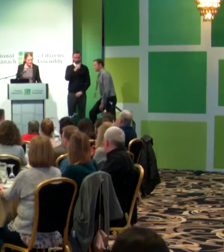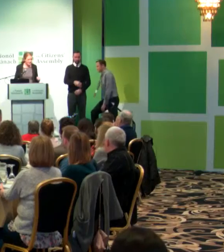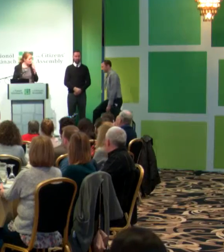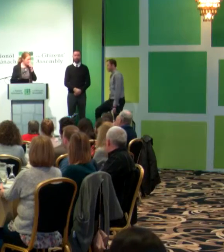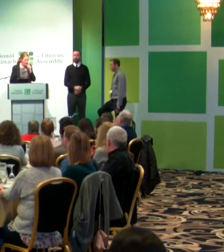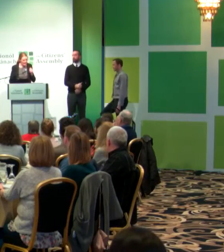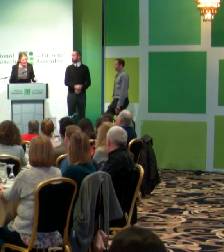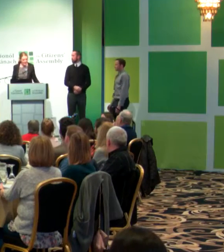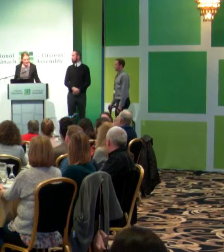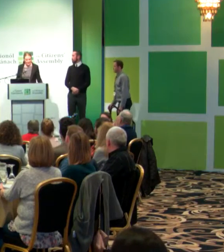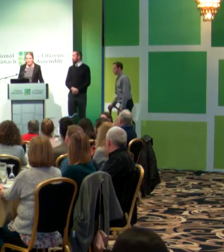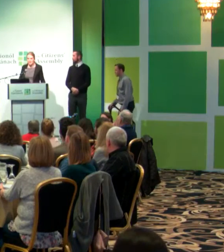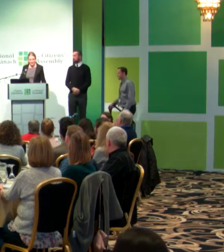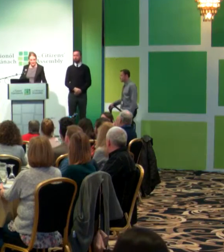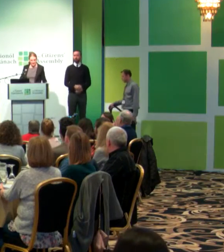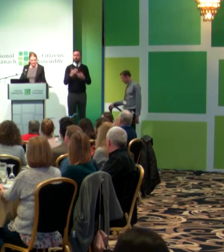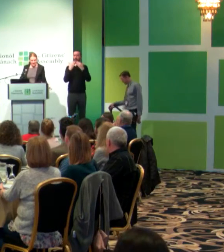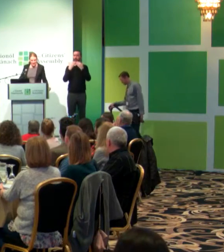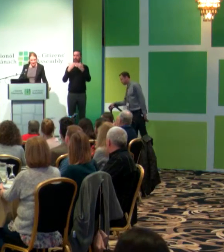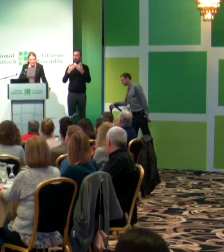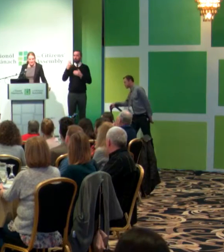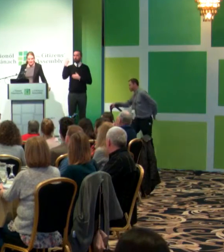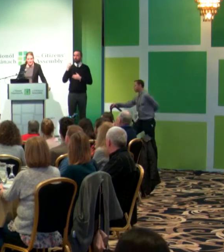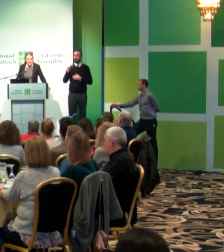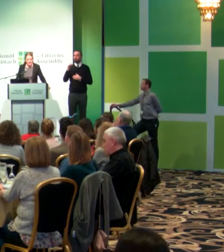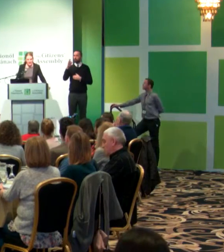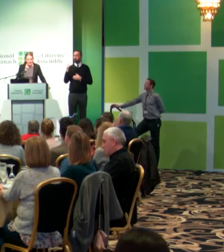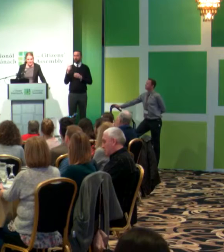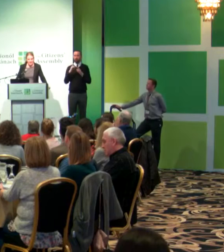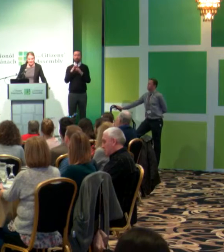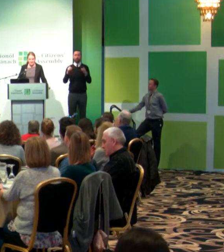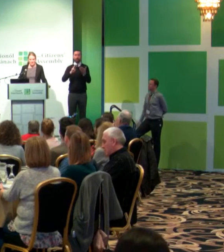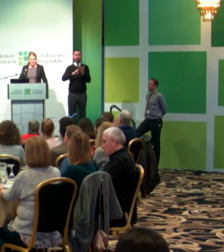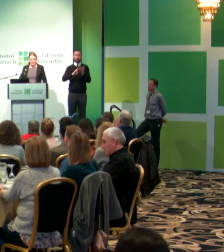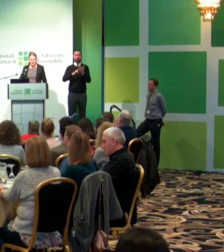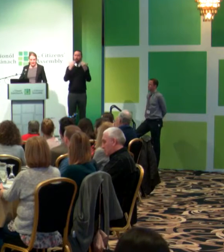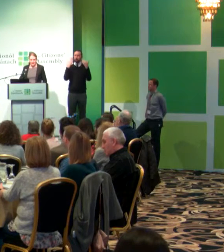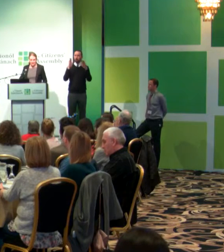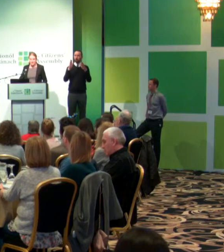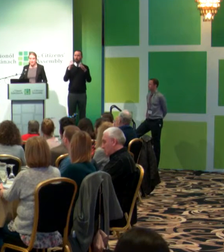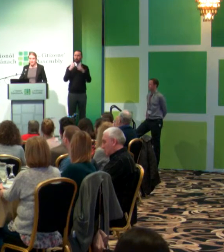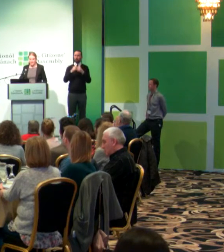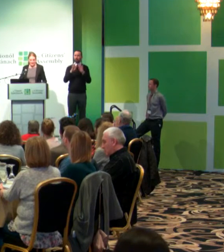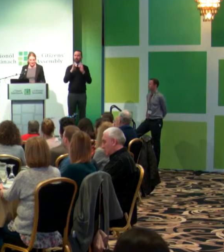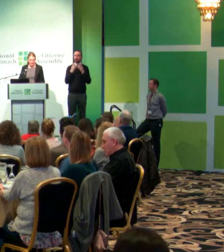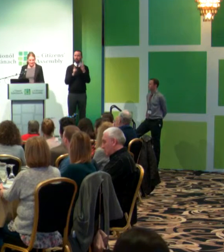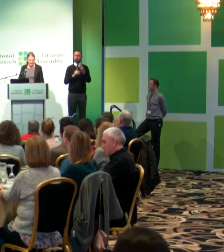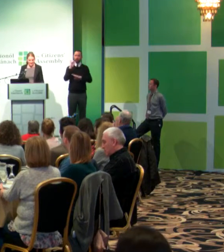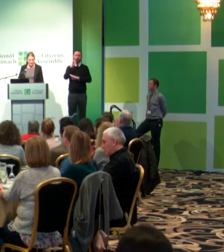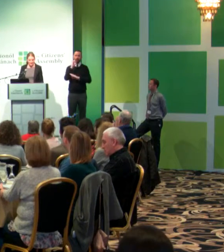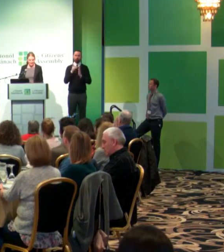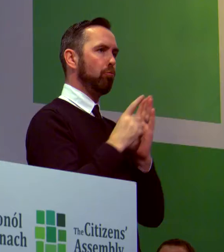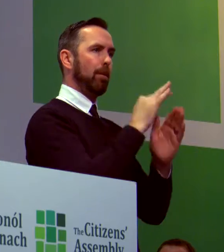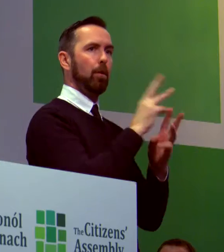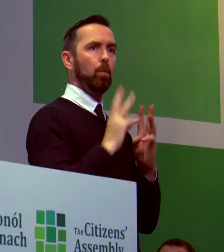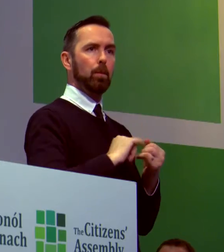Many thanks, Justice Lafoy. Good afternoon, everybody. So the members have indicated that the Assembly should hear directly from women who've been affected by the Eighth